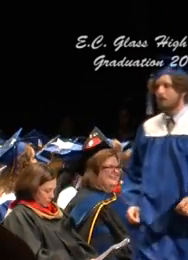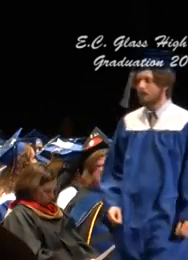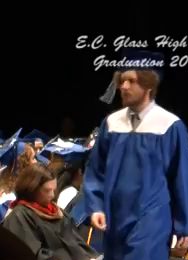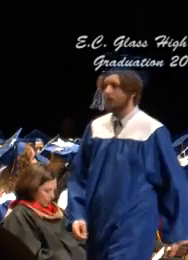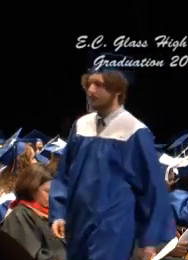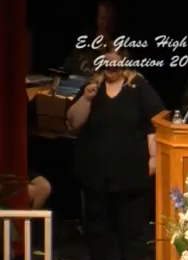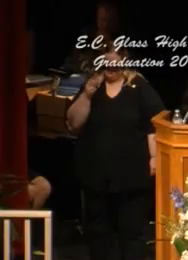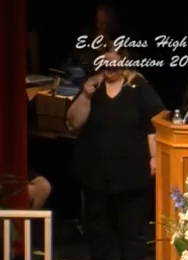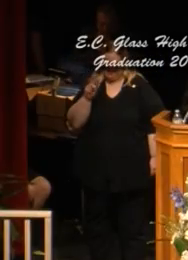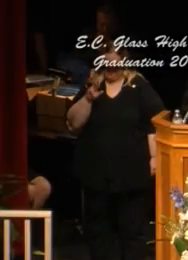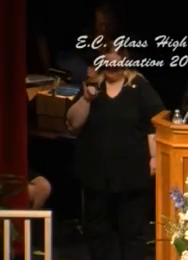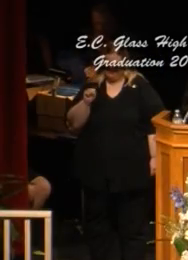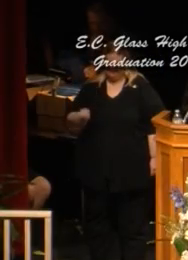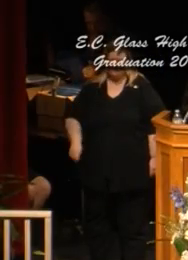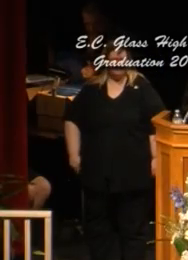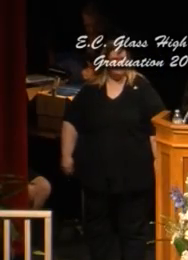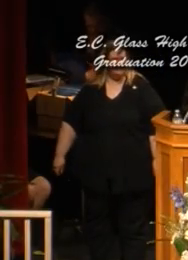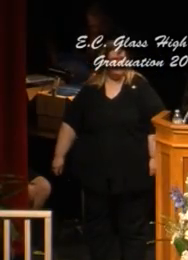Marcus Daquan Harris.